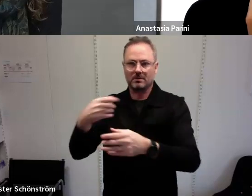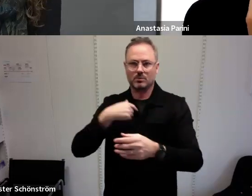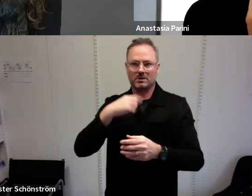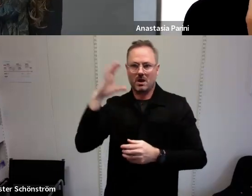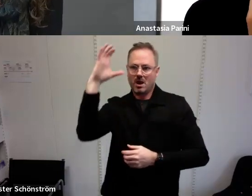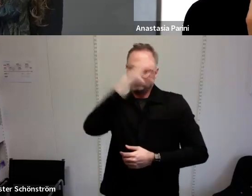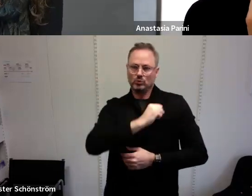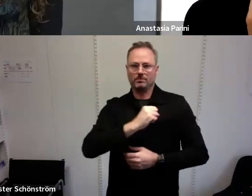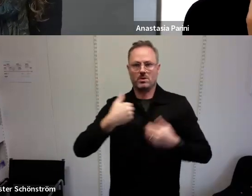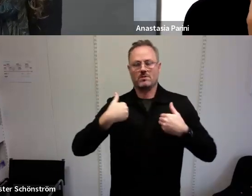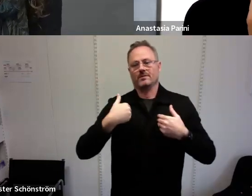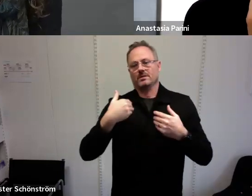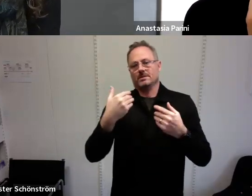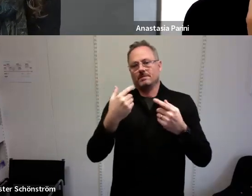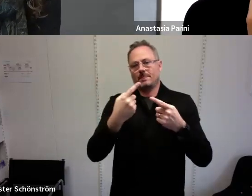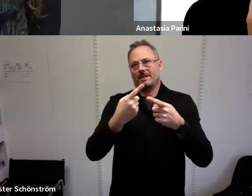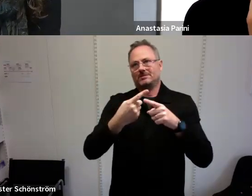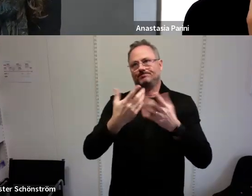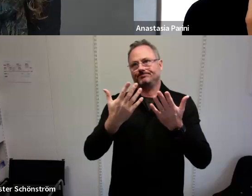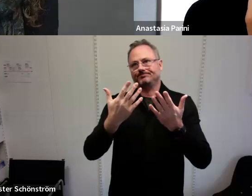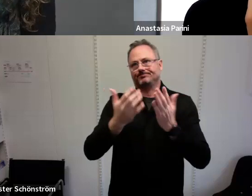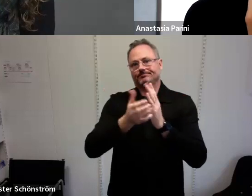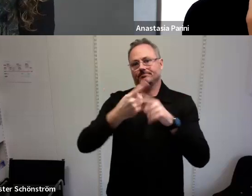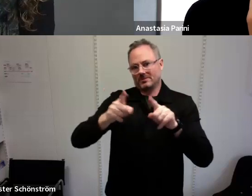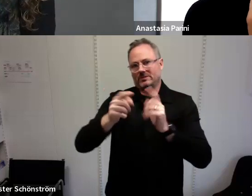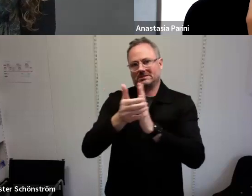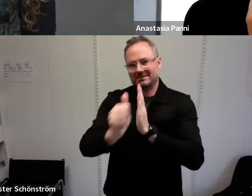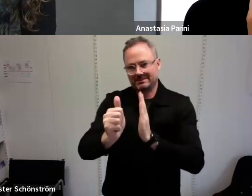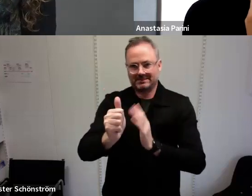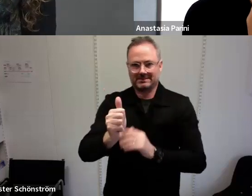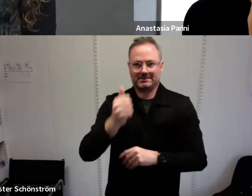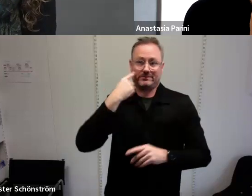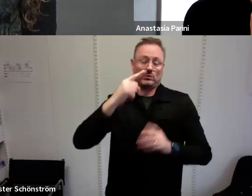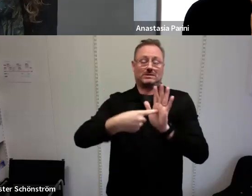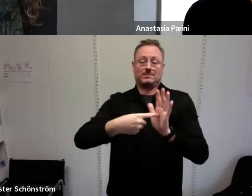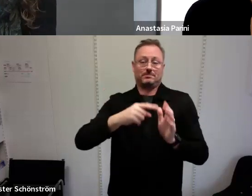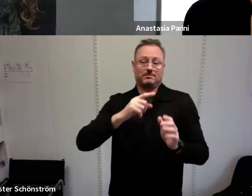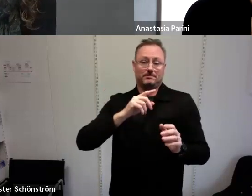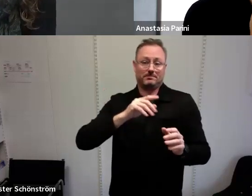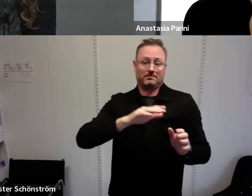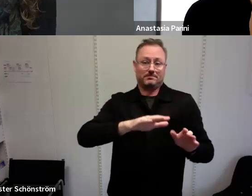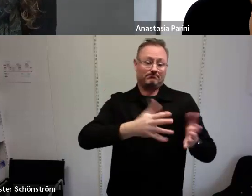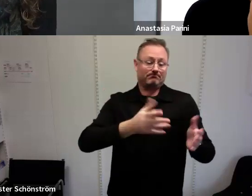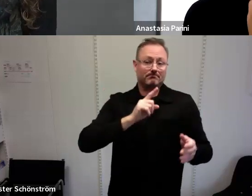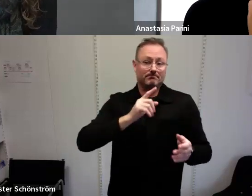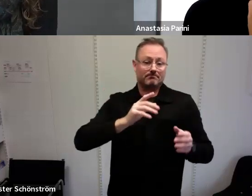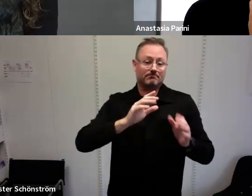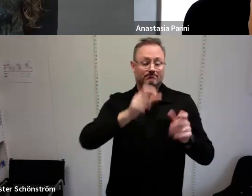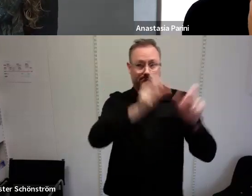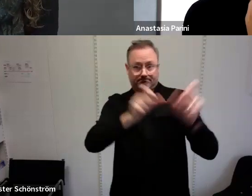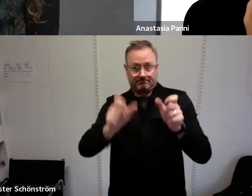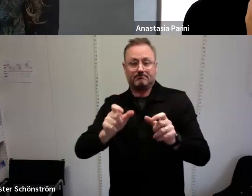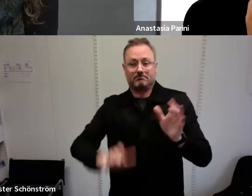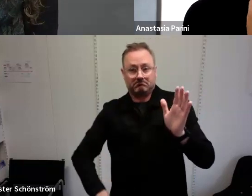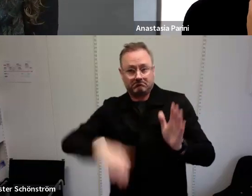you know, we looked at the results and then we were able to sort of group them. And I guess that, yeah, we were able to denote what